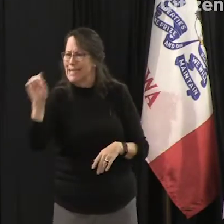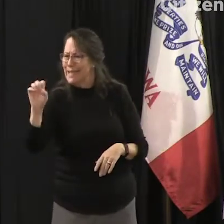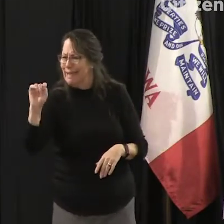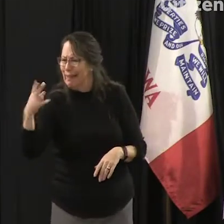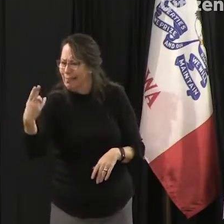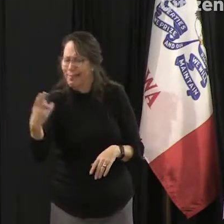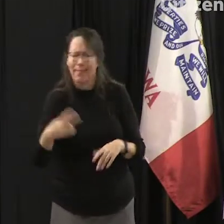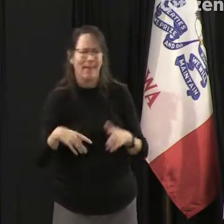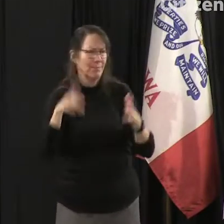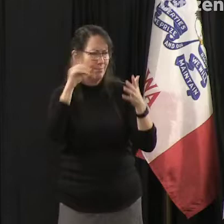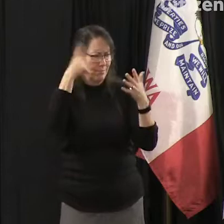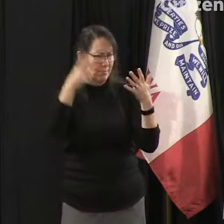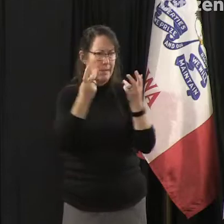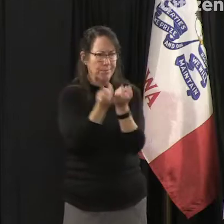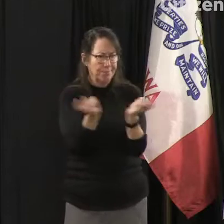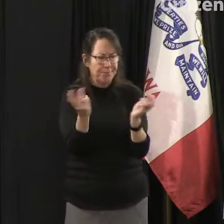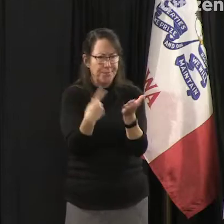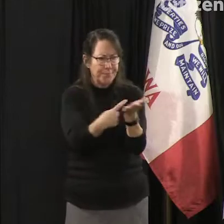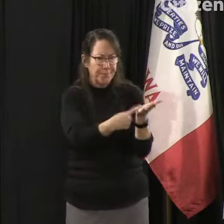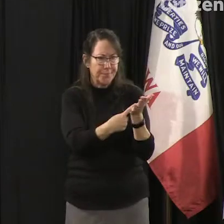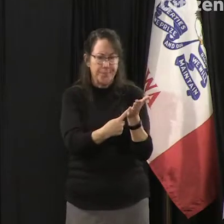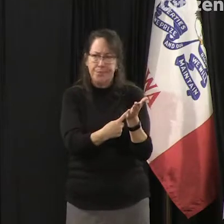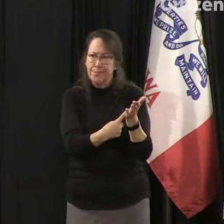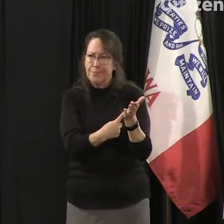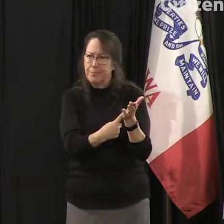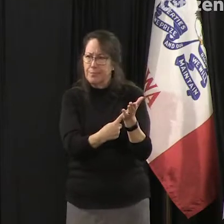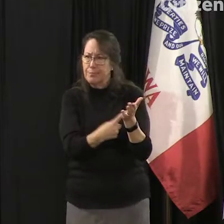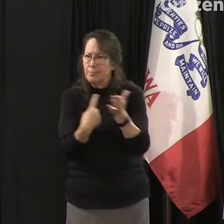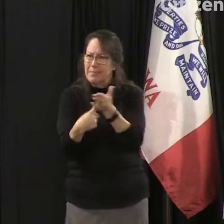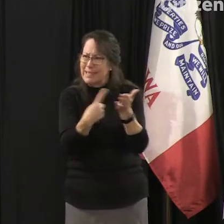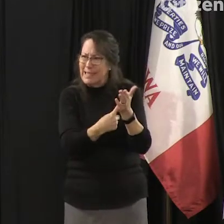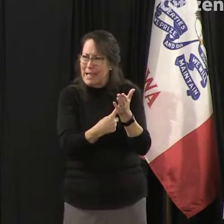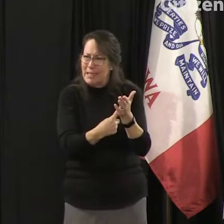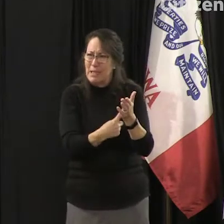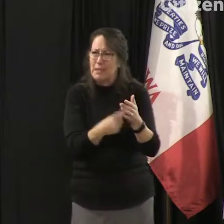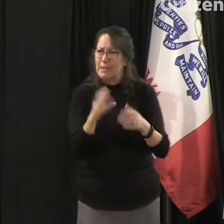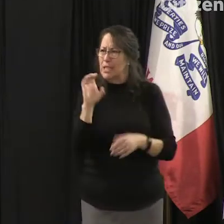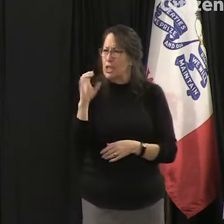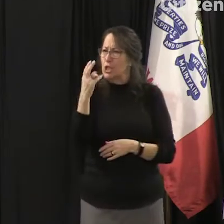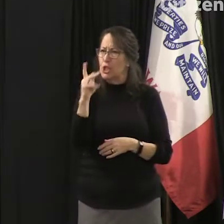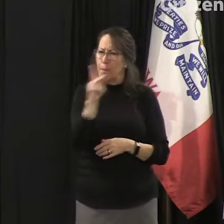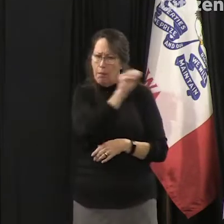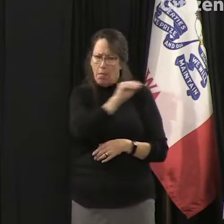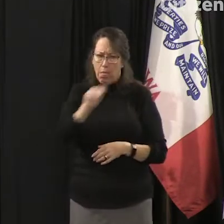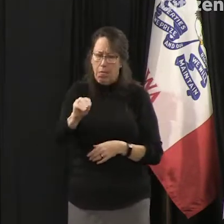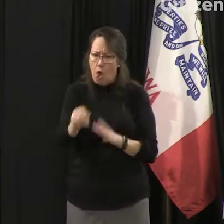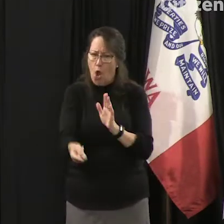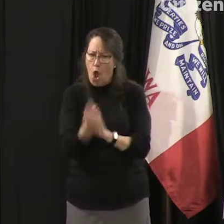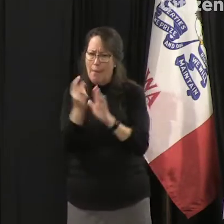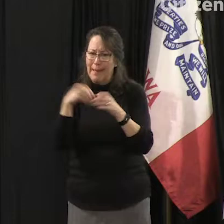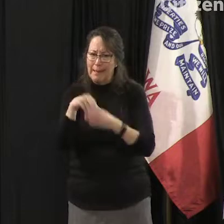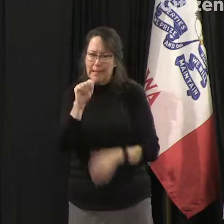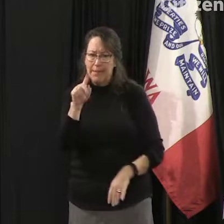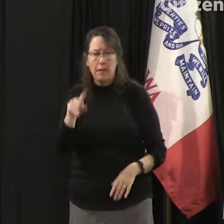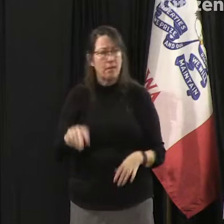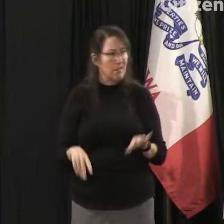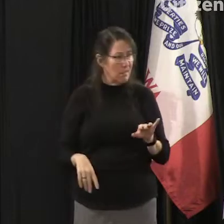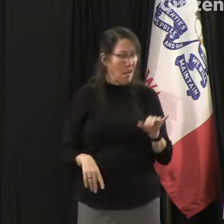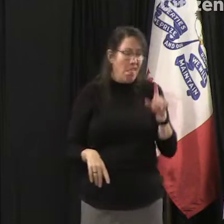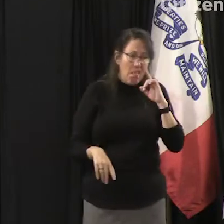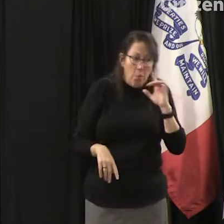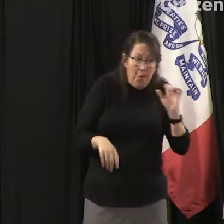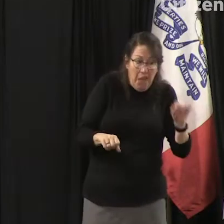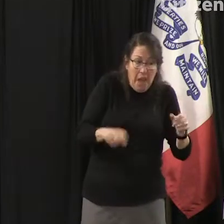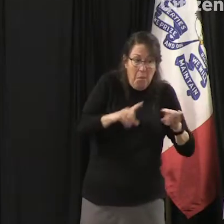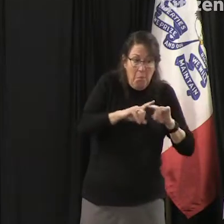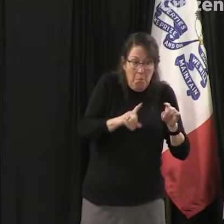remember. Anyway, talking about putting this chip in the TV sets. Well, yeah, they said they could do